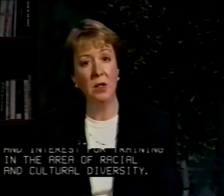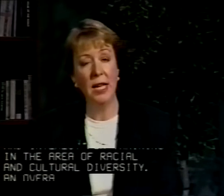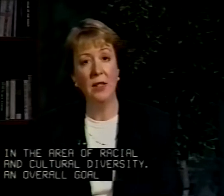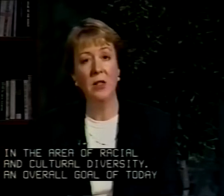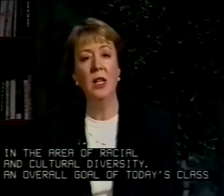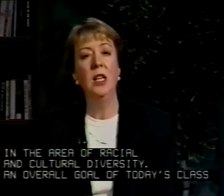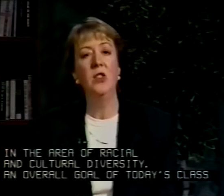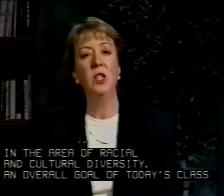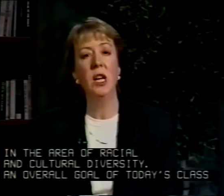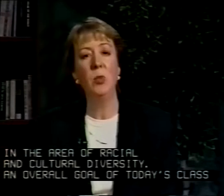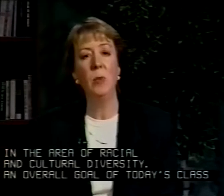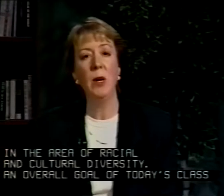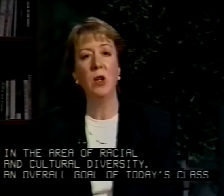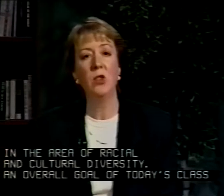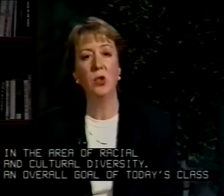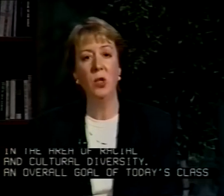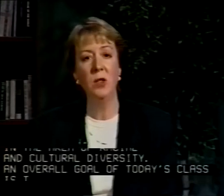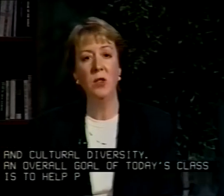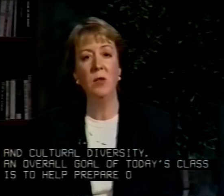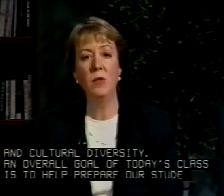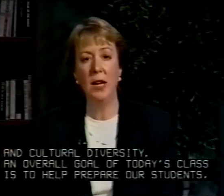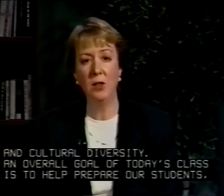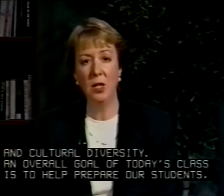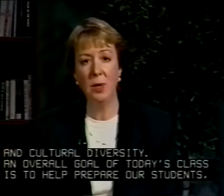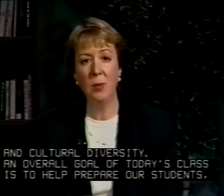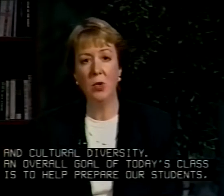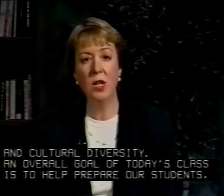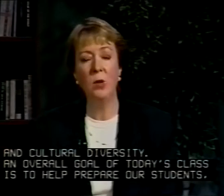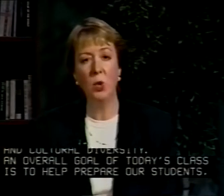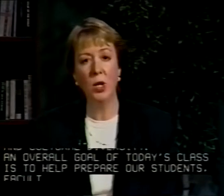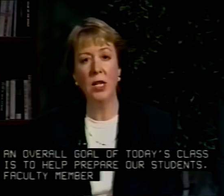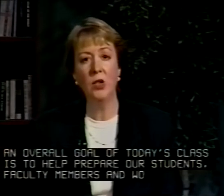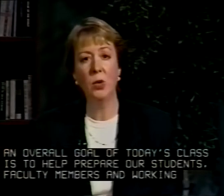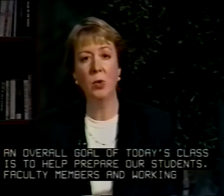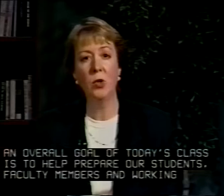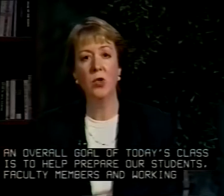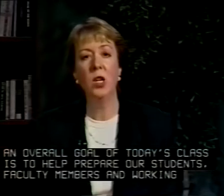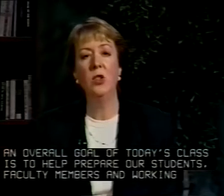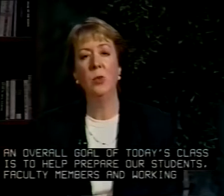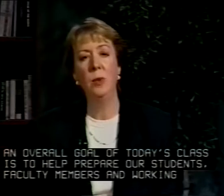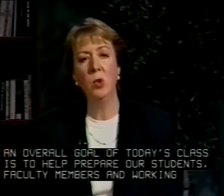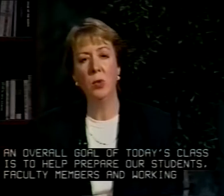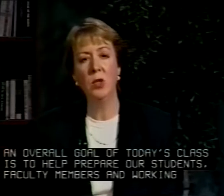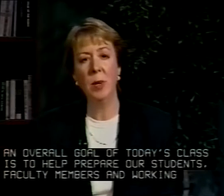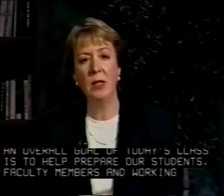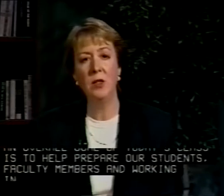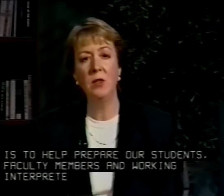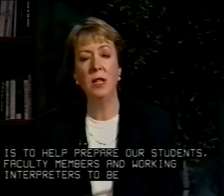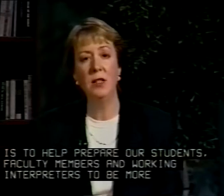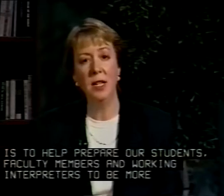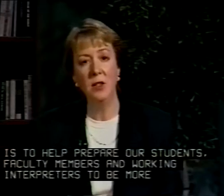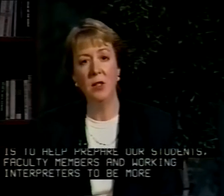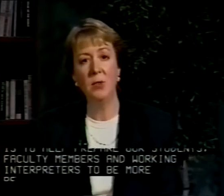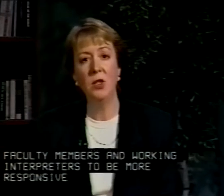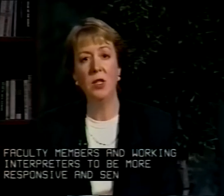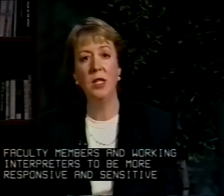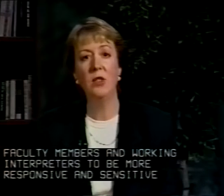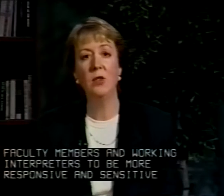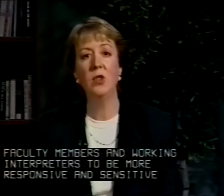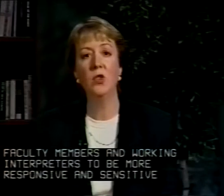class is to help prepare our students, faculty members, and working interpreters to be more responsive and sensitive to the needs of